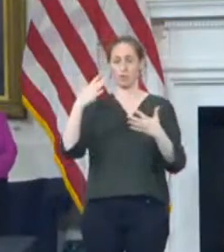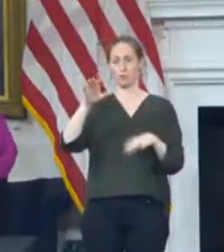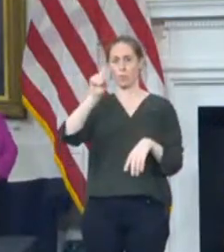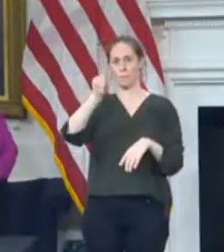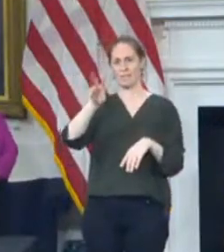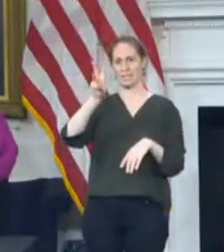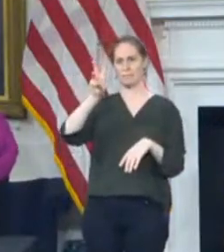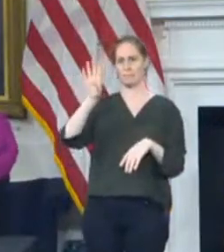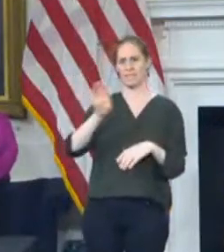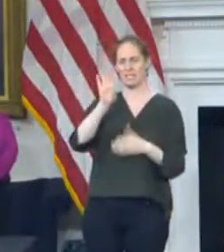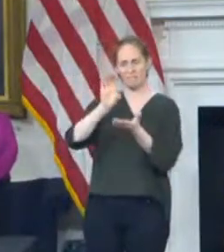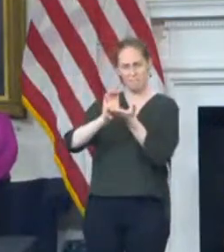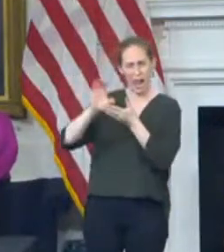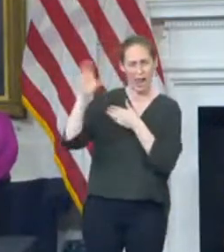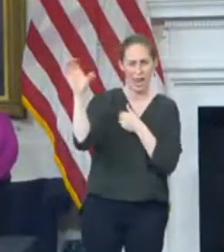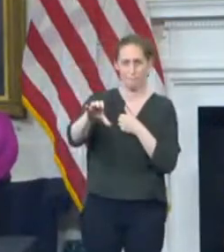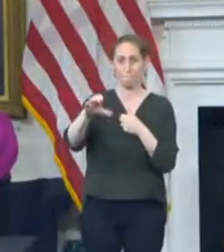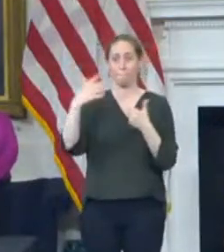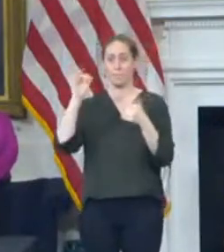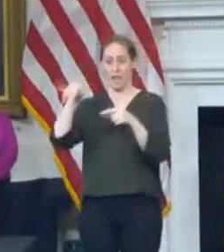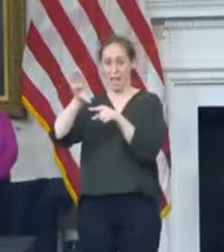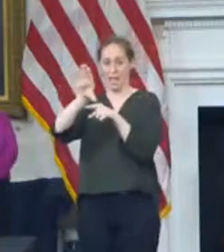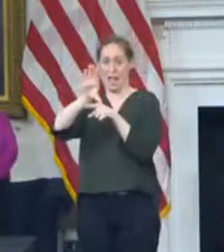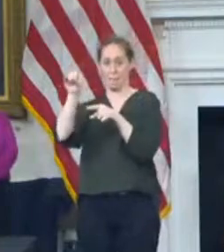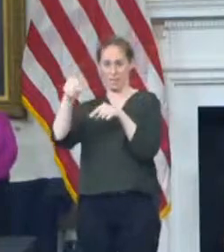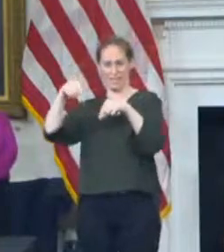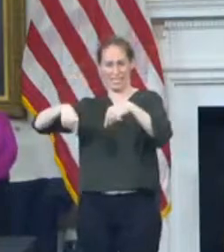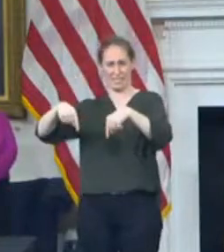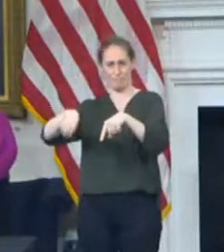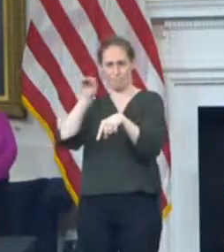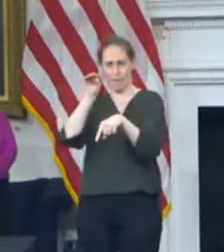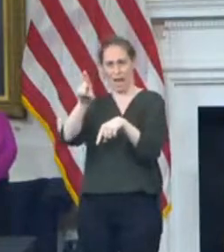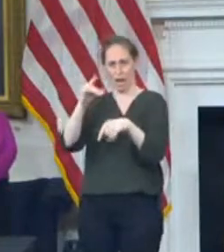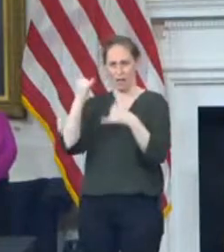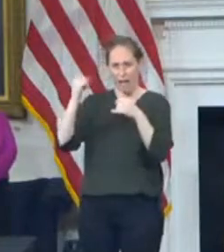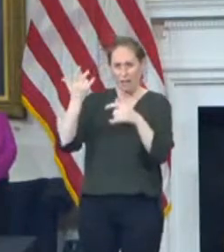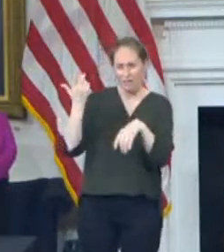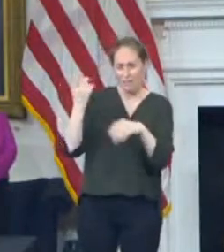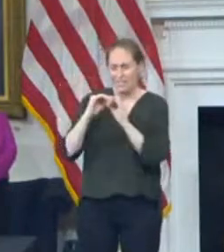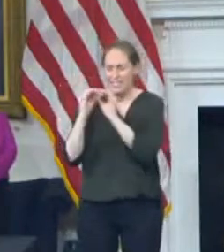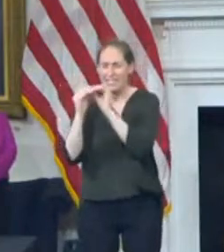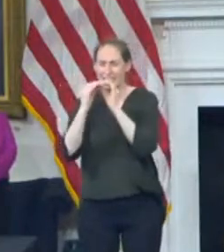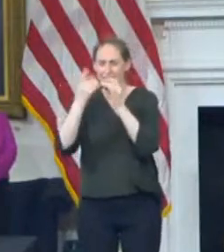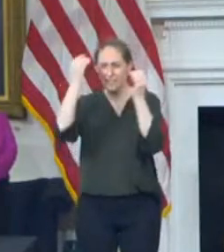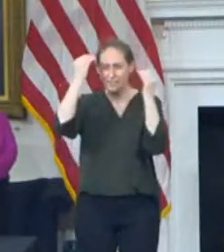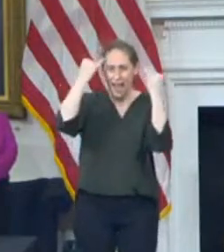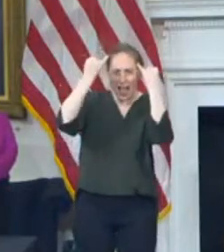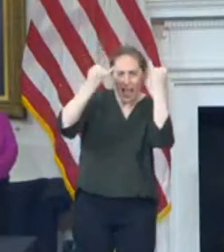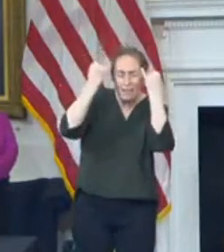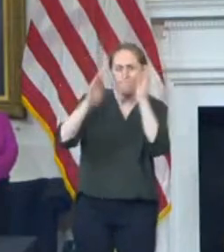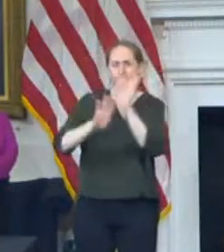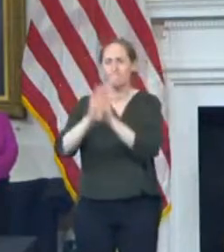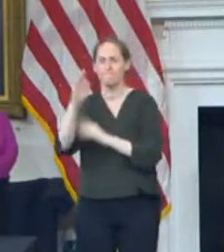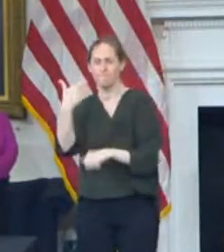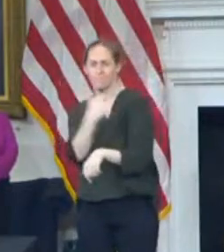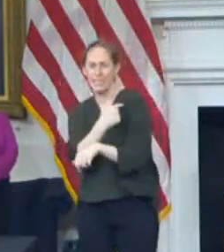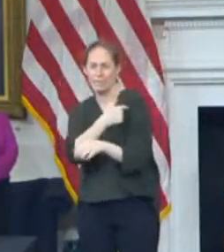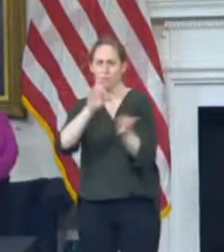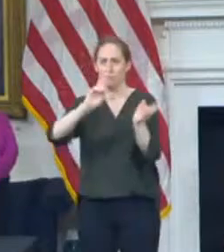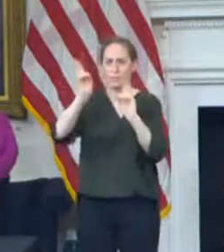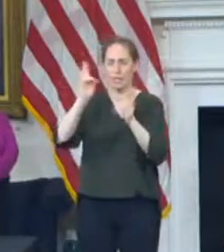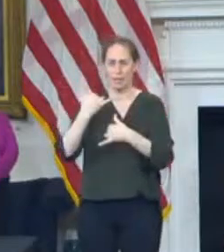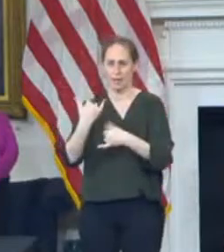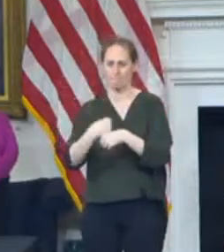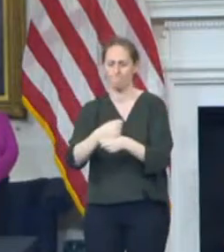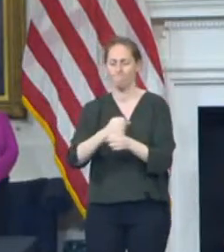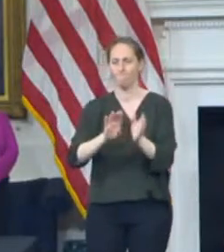through Operation Warp Speed to complete late-stage clinical development and to establish large-scale